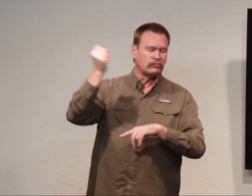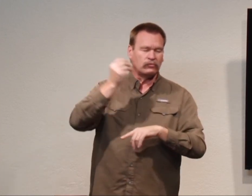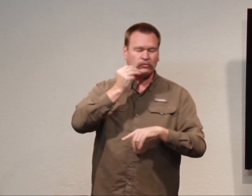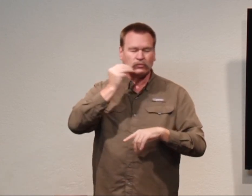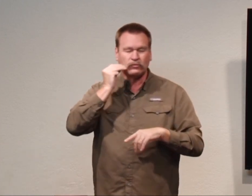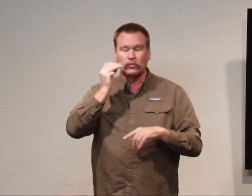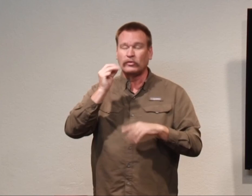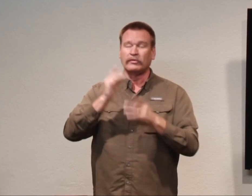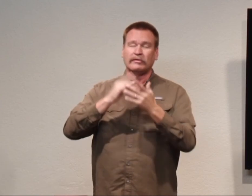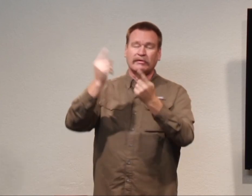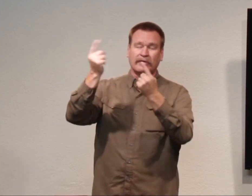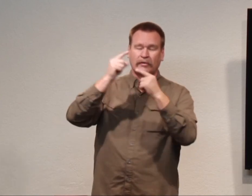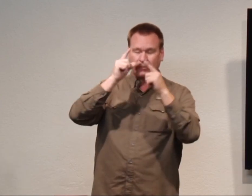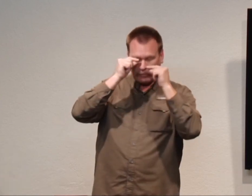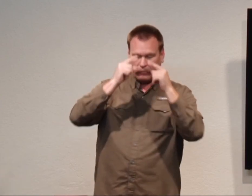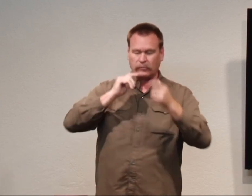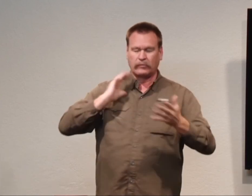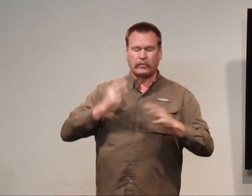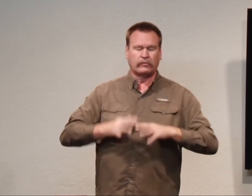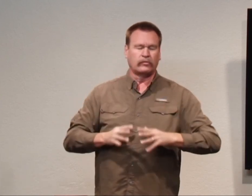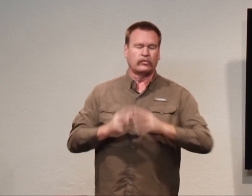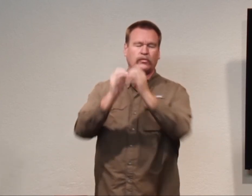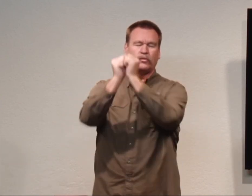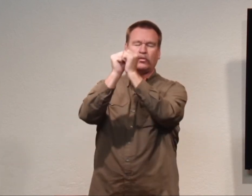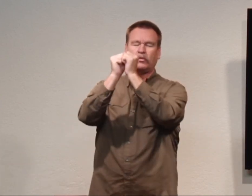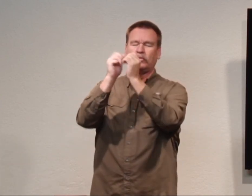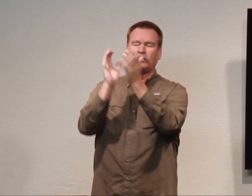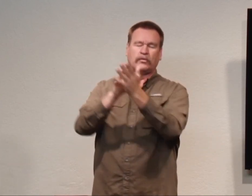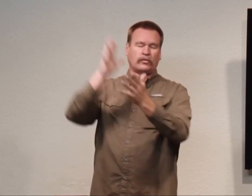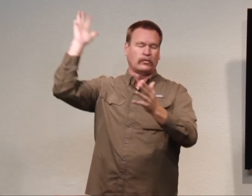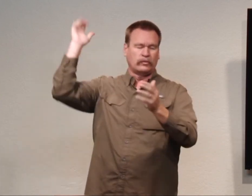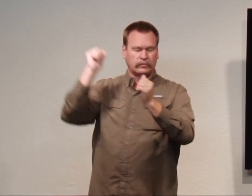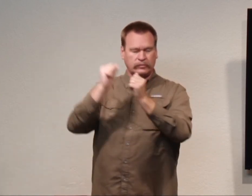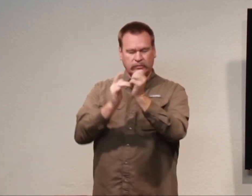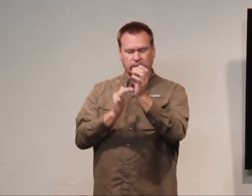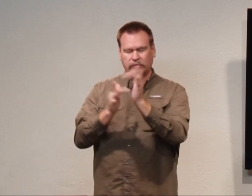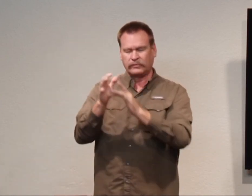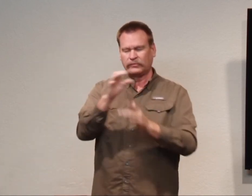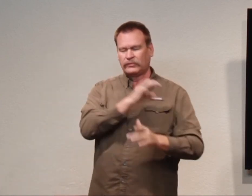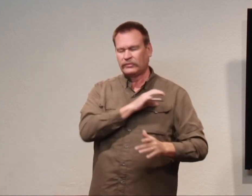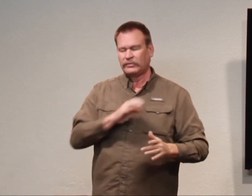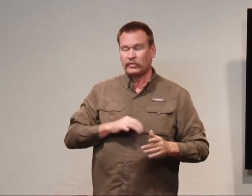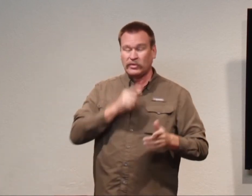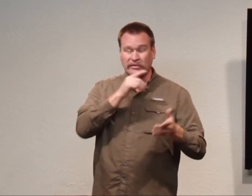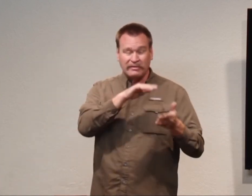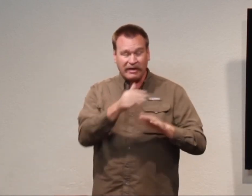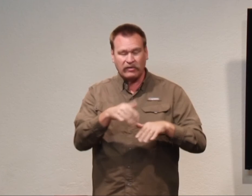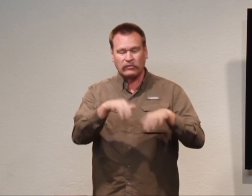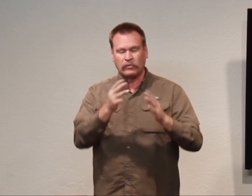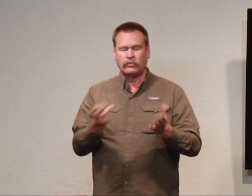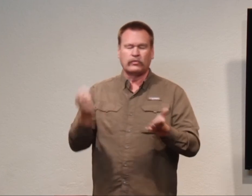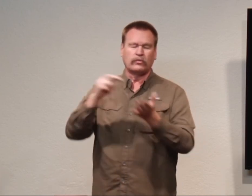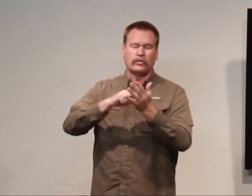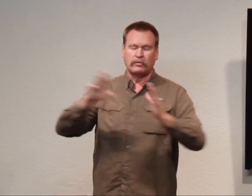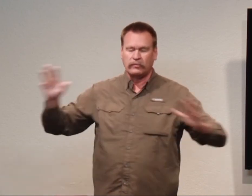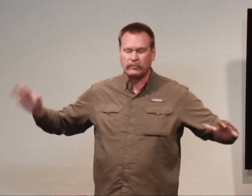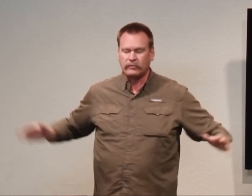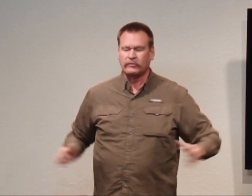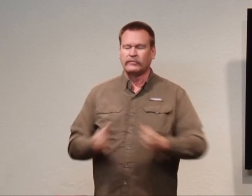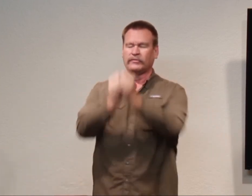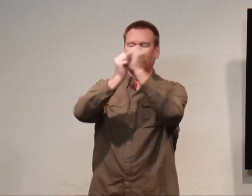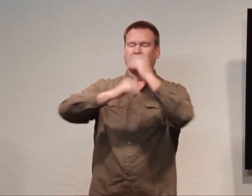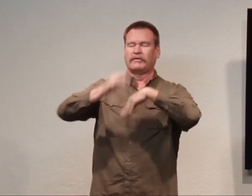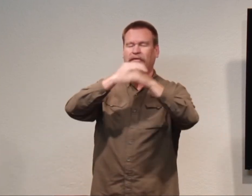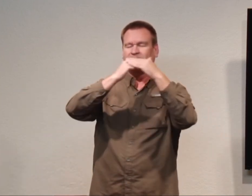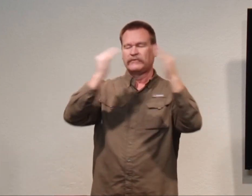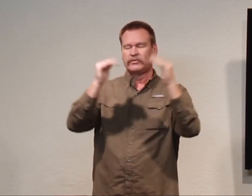We're looking forward to the time when you call us home. Could be in the blink of an eye when you take us to be with you in glory. And we also know that